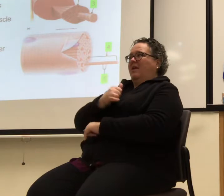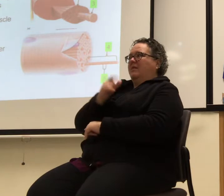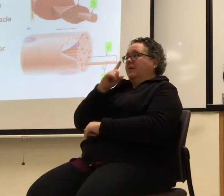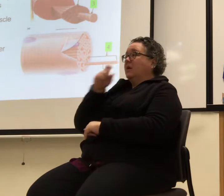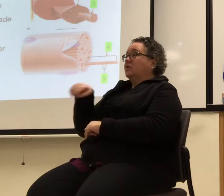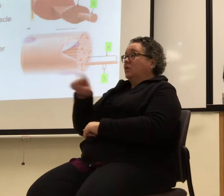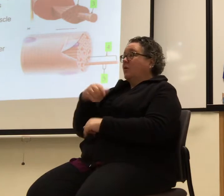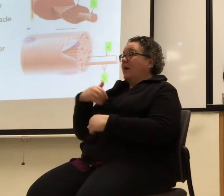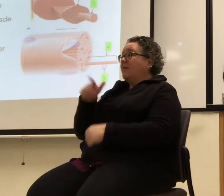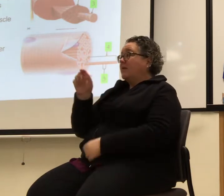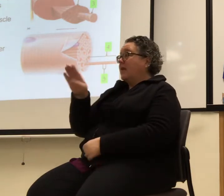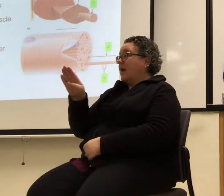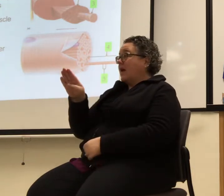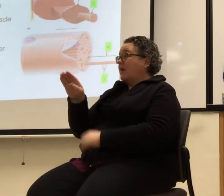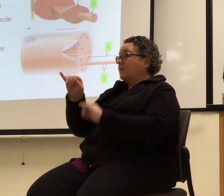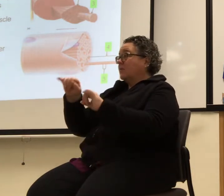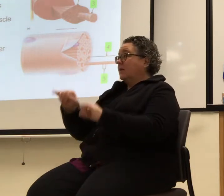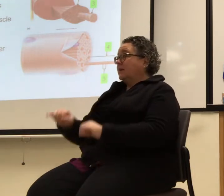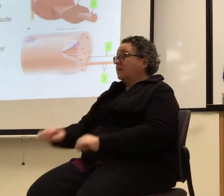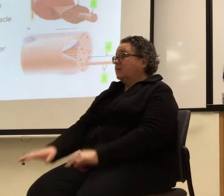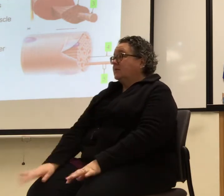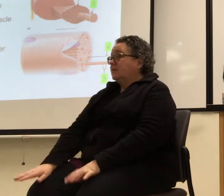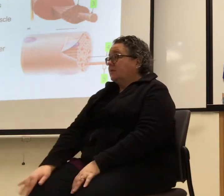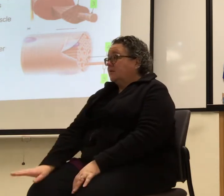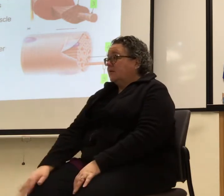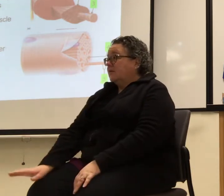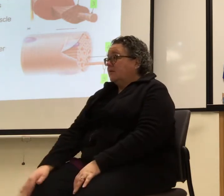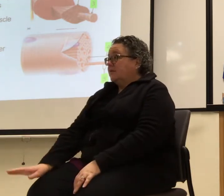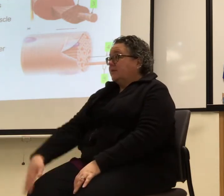lab quiz on next time,